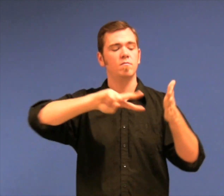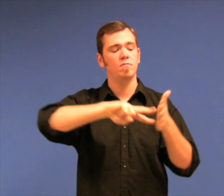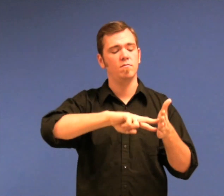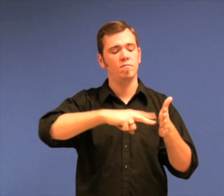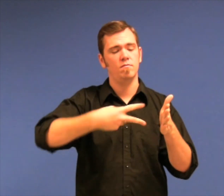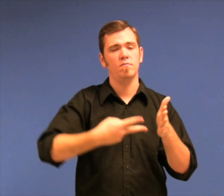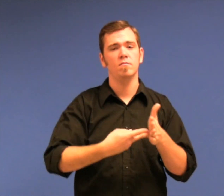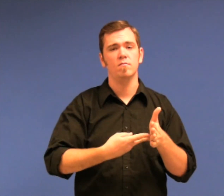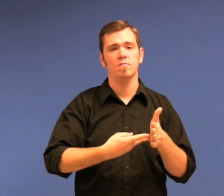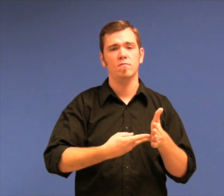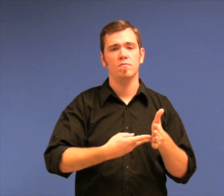Mean.